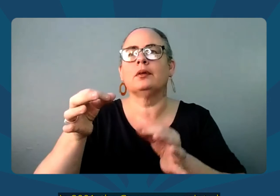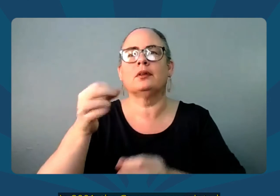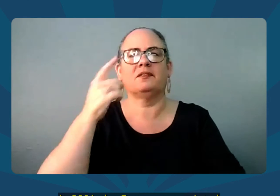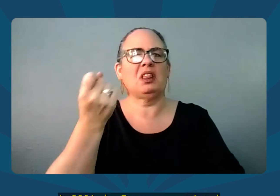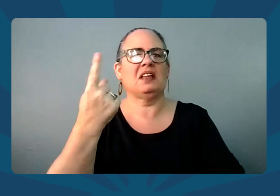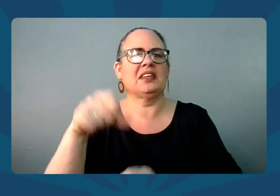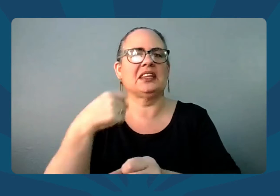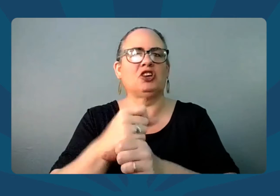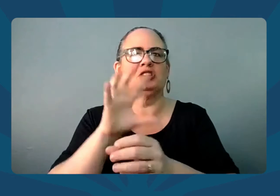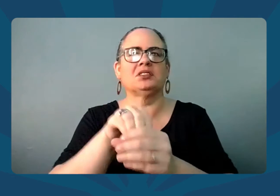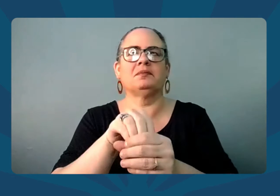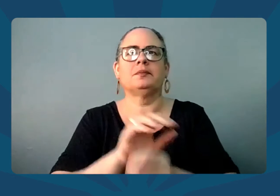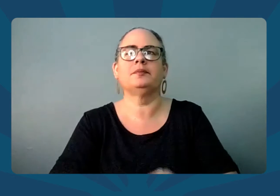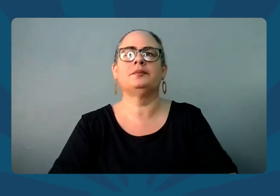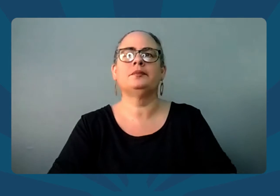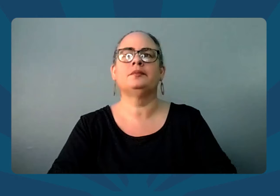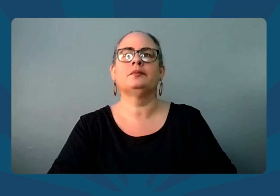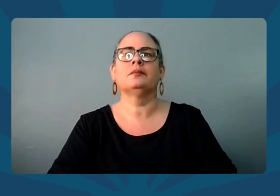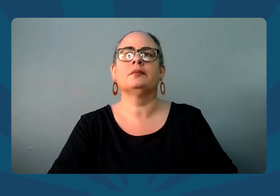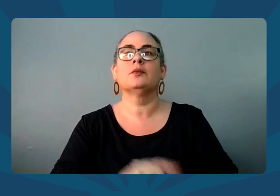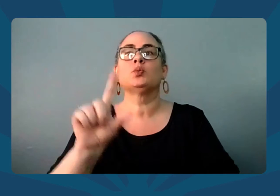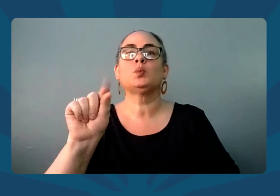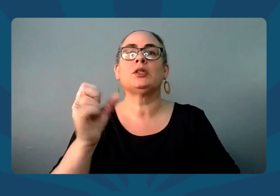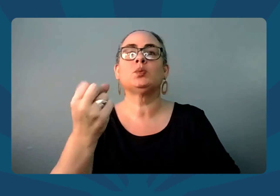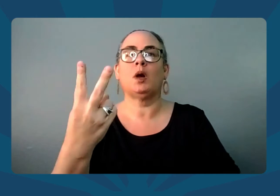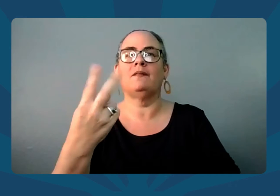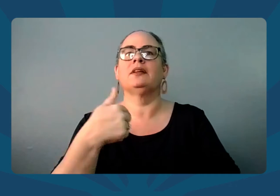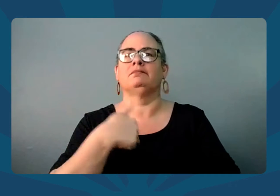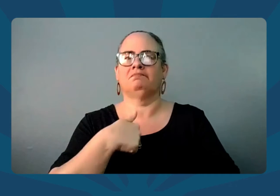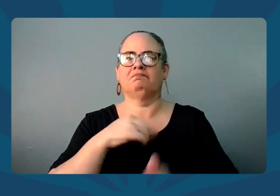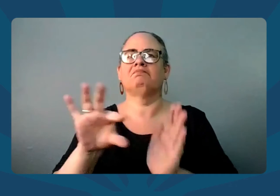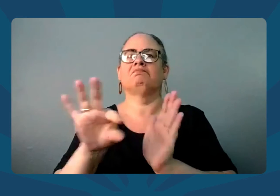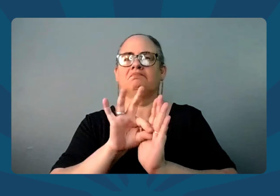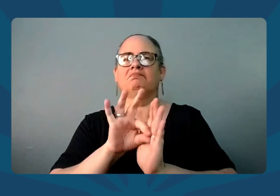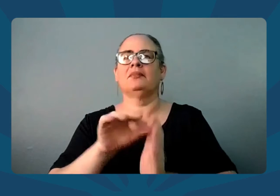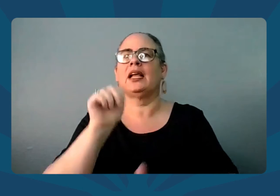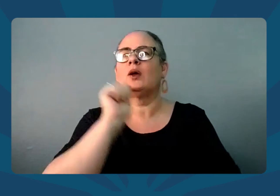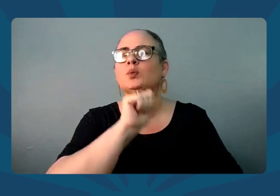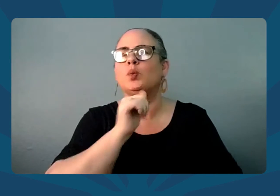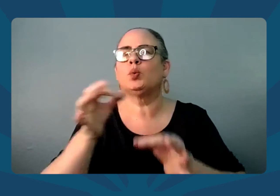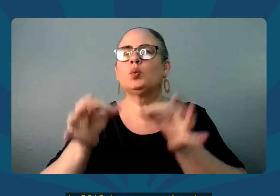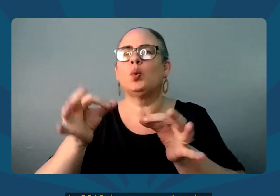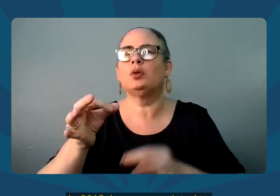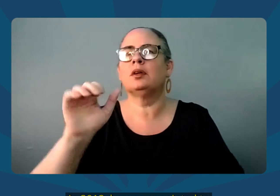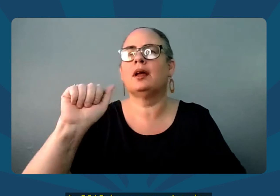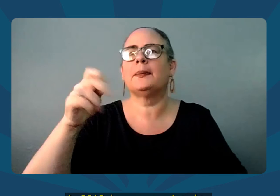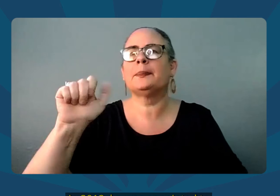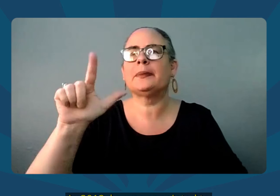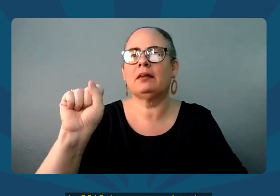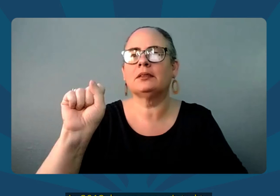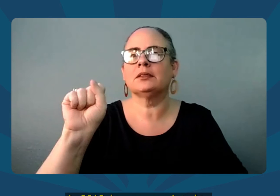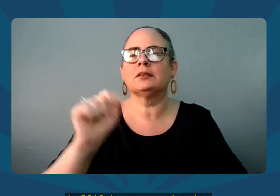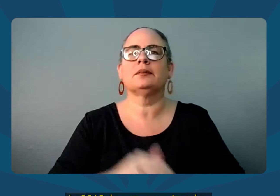a judge on Yuma County Superior Court, where he served for 11 years. In